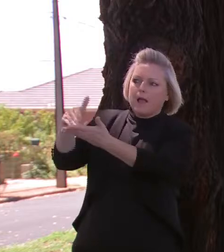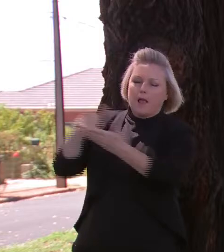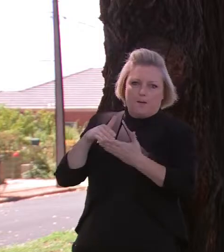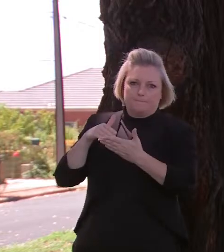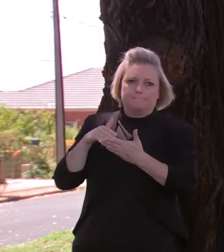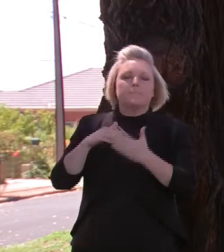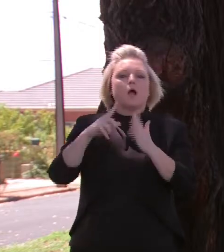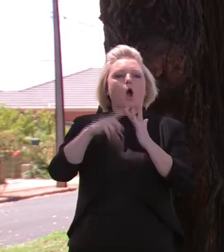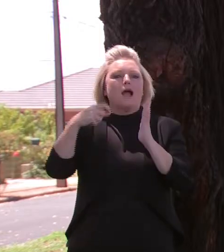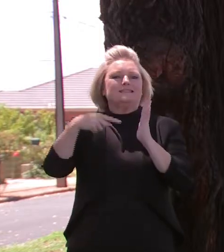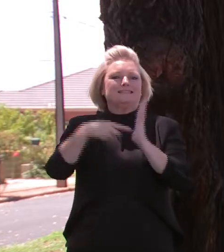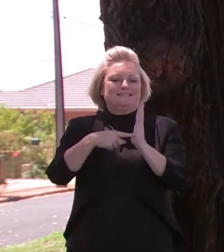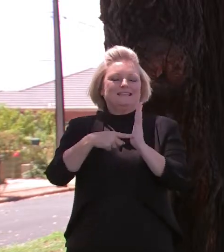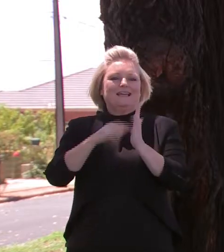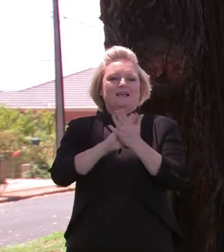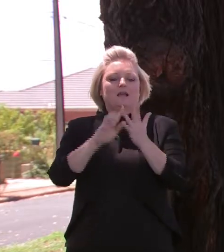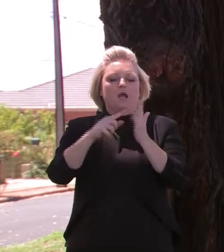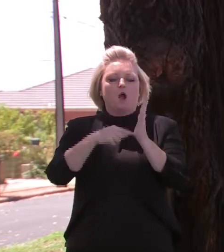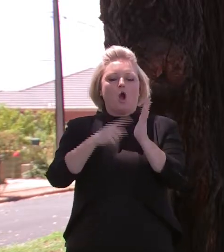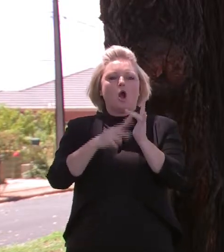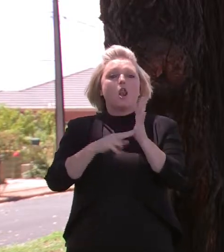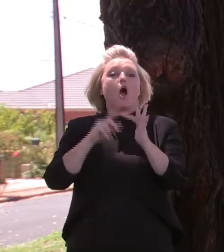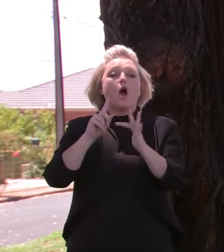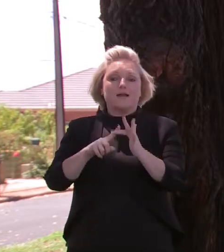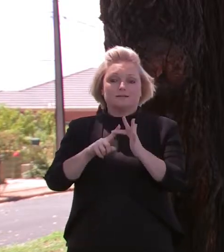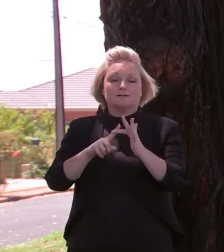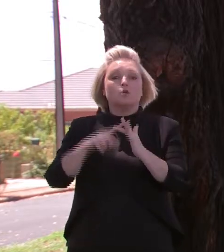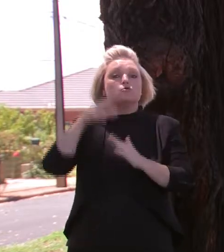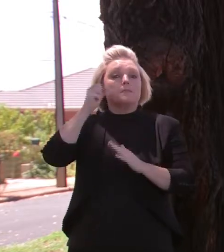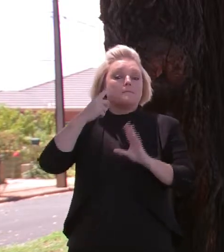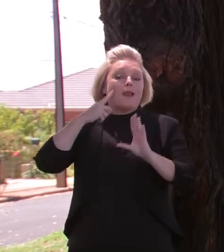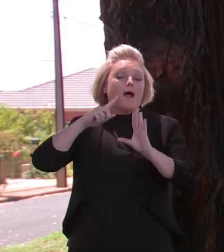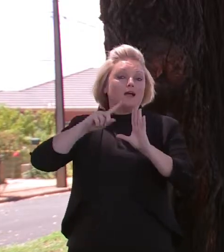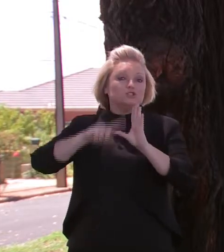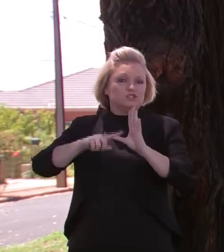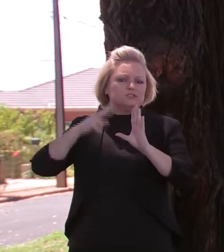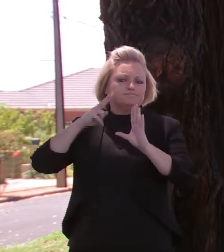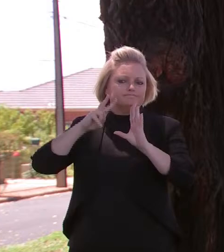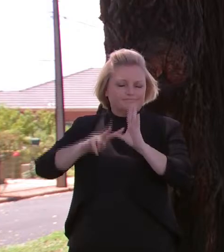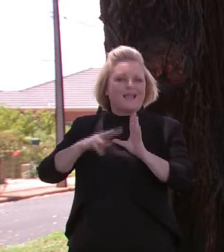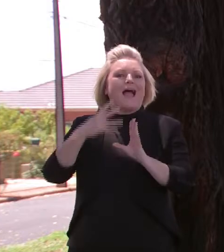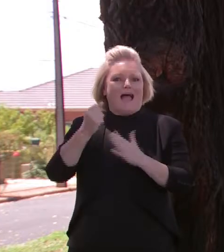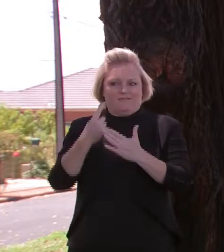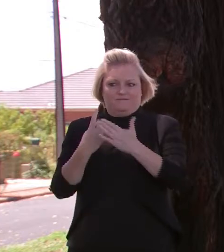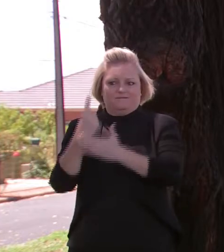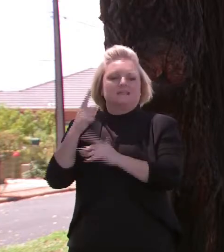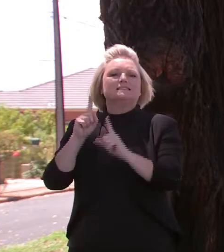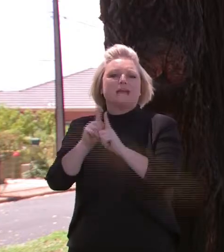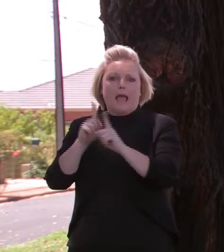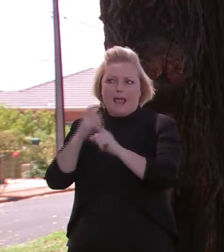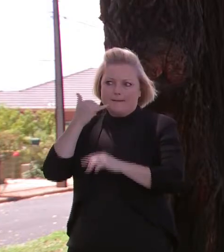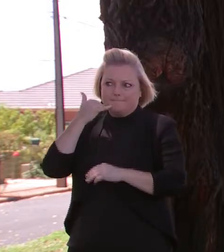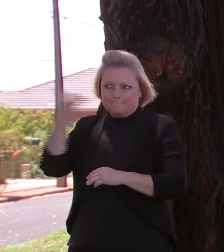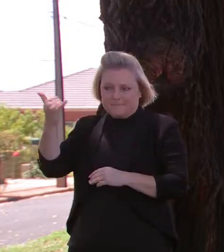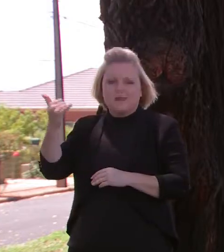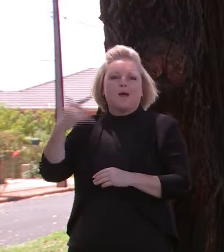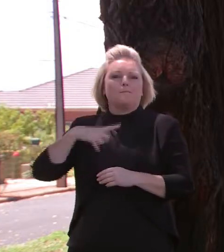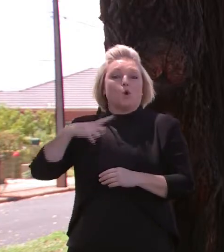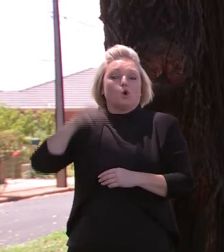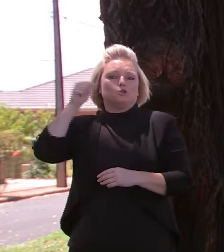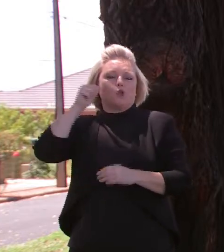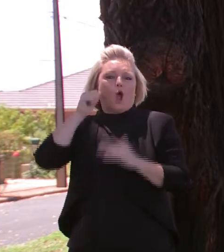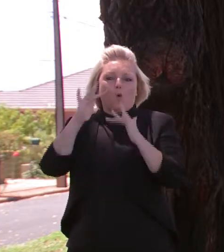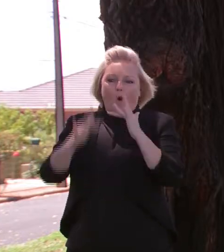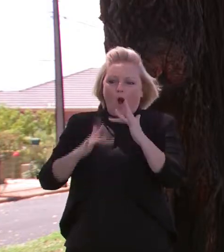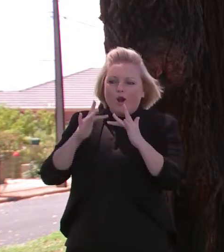popular resource for families facing those ICT issues in other stages of the pandemic, and those experts, those IT